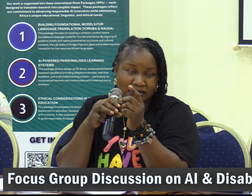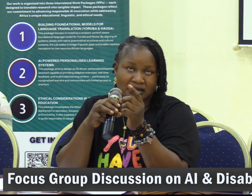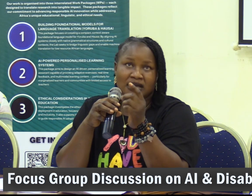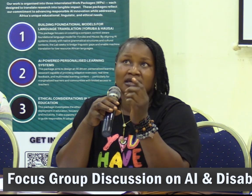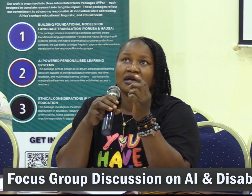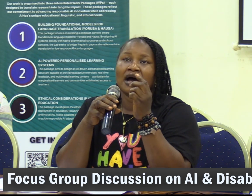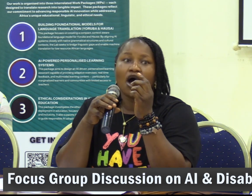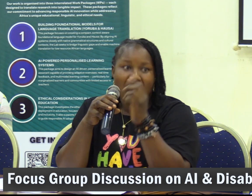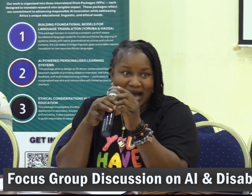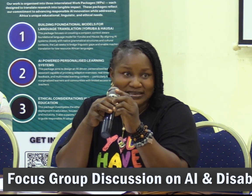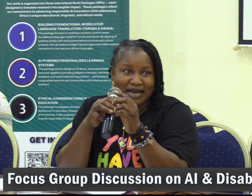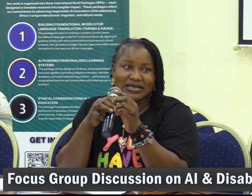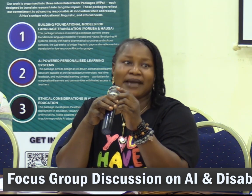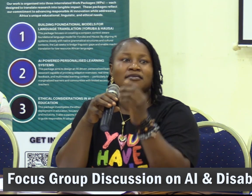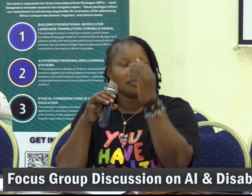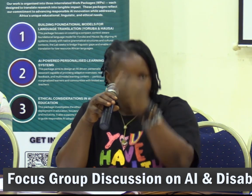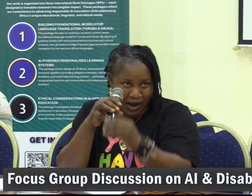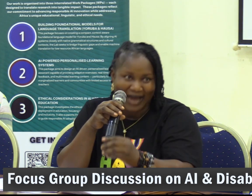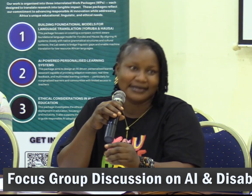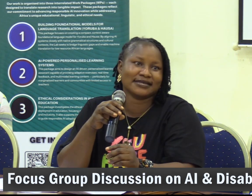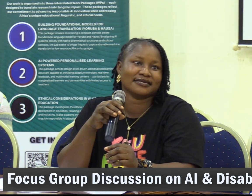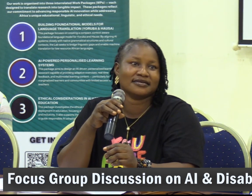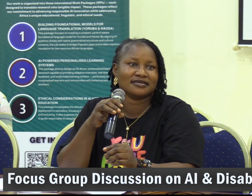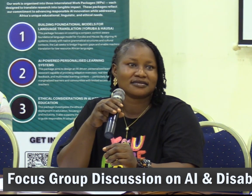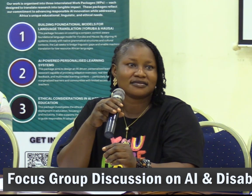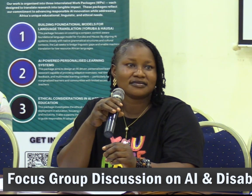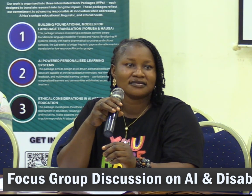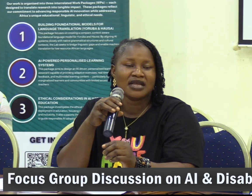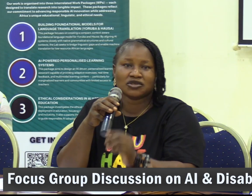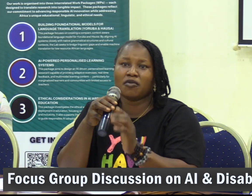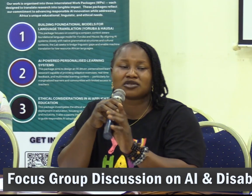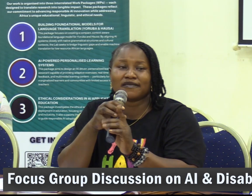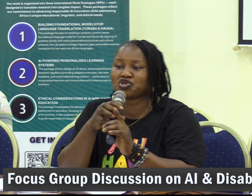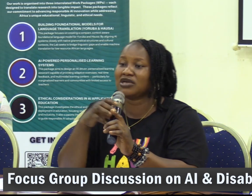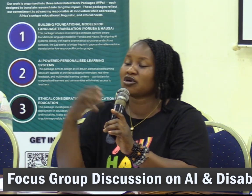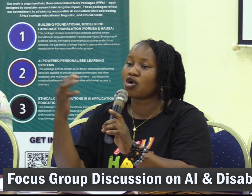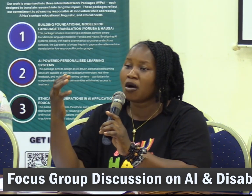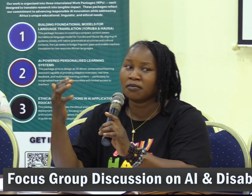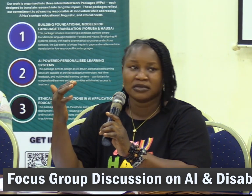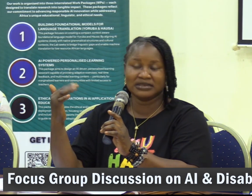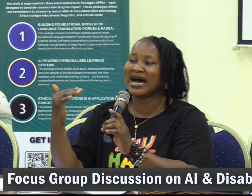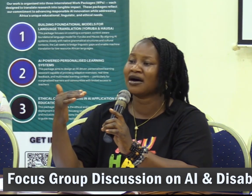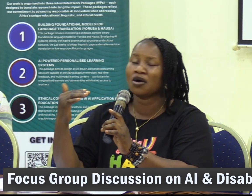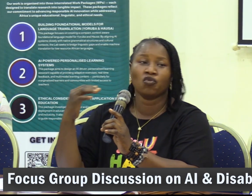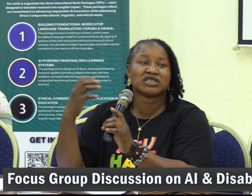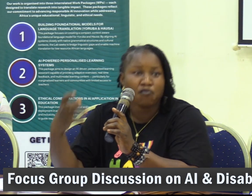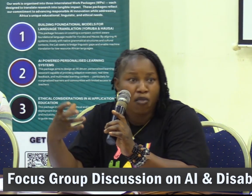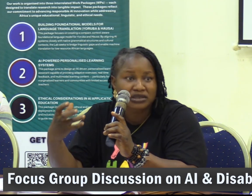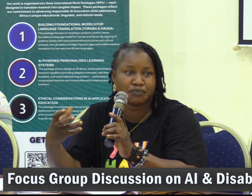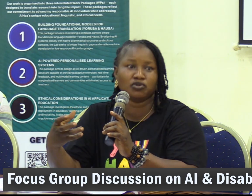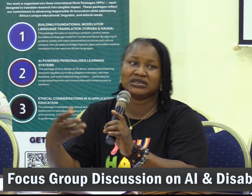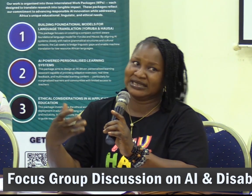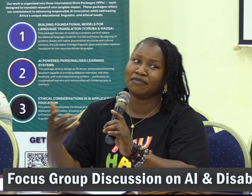boy, at the same time, blind. So most of the children come down